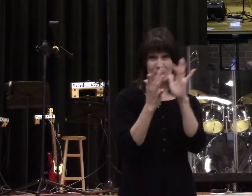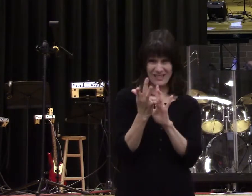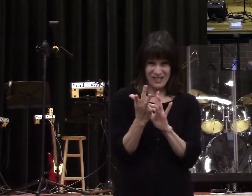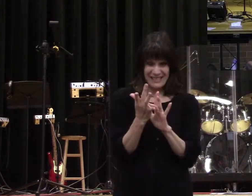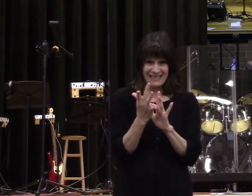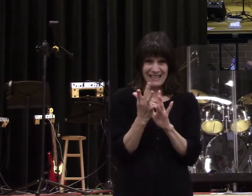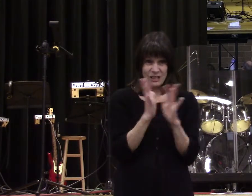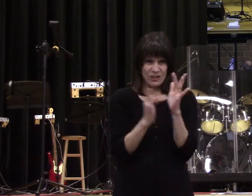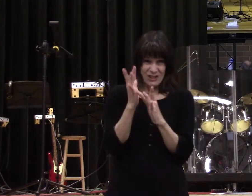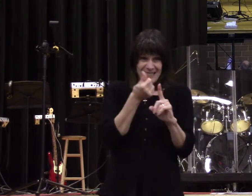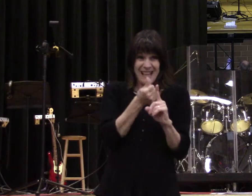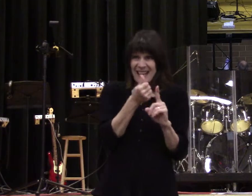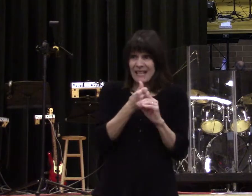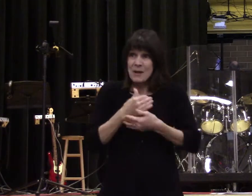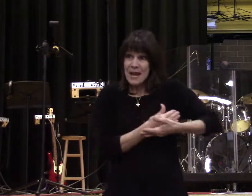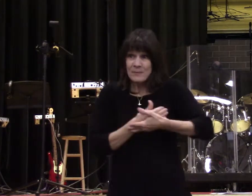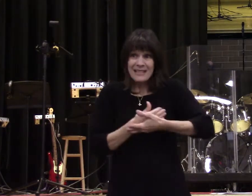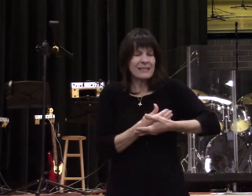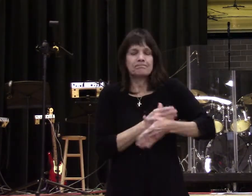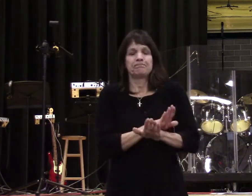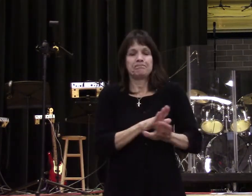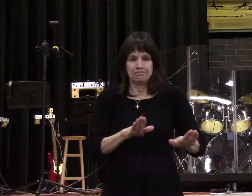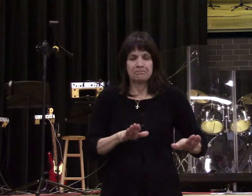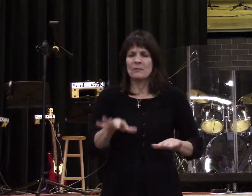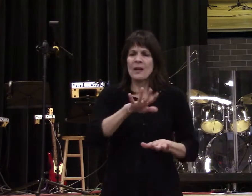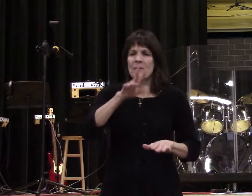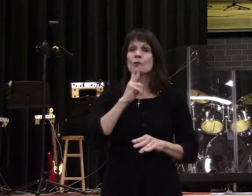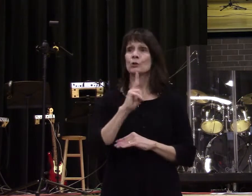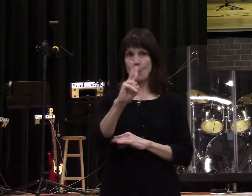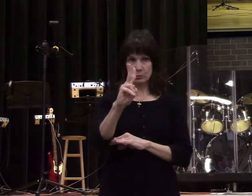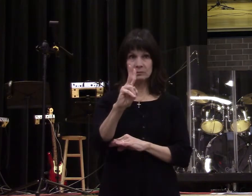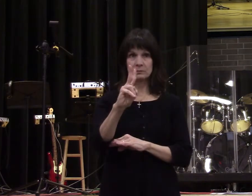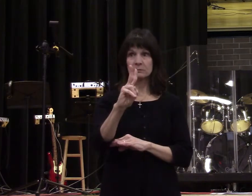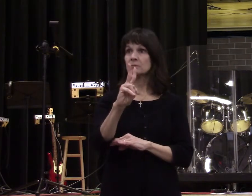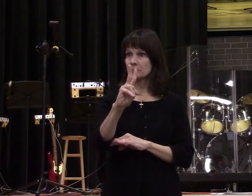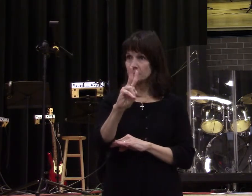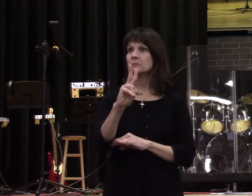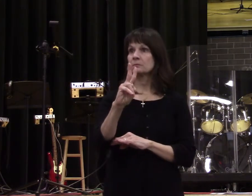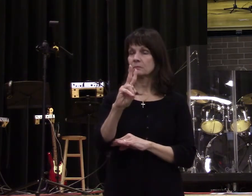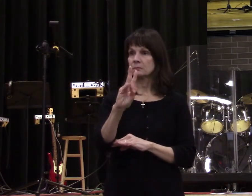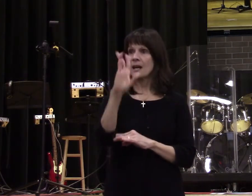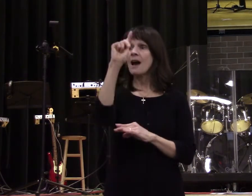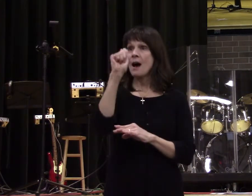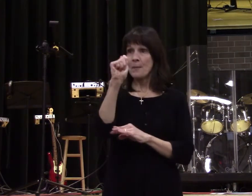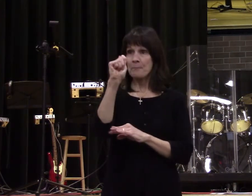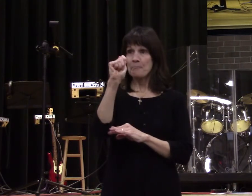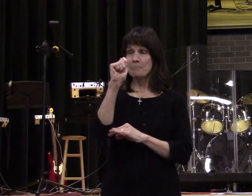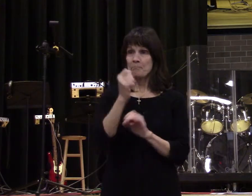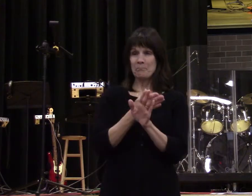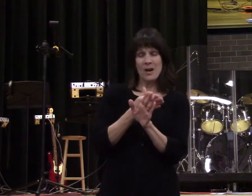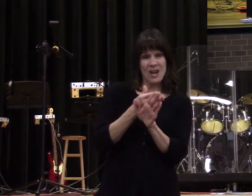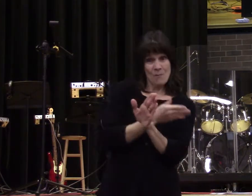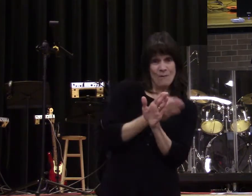But what did they come? For about a year and a half, they planned a worship service. They knew that a king